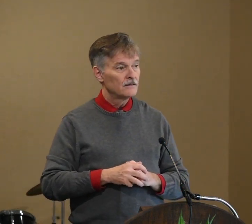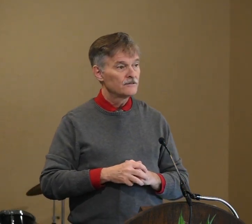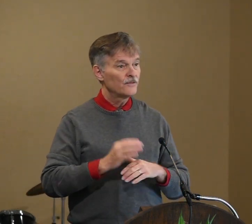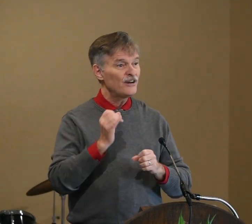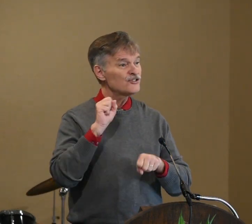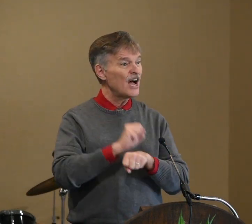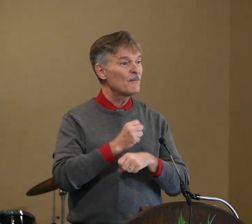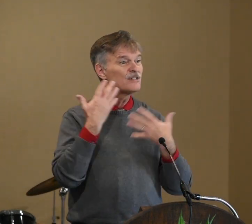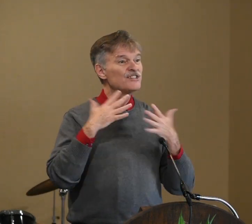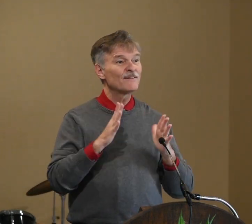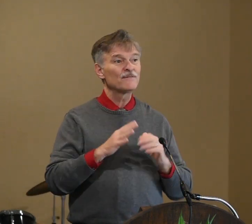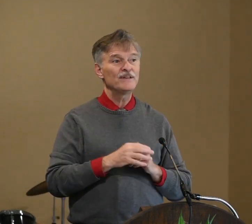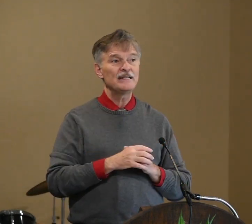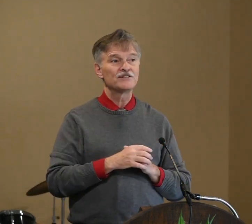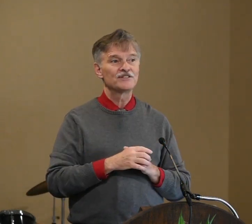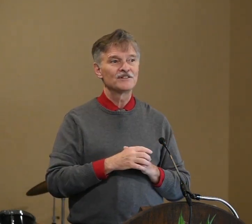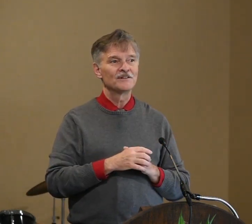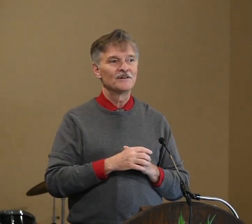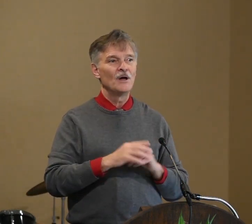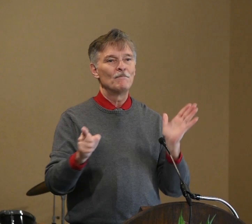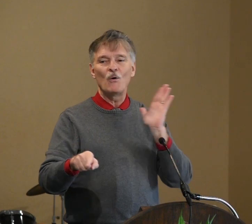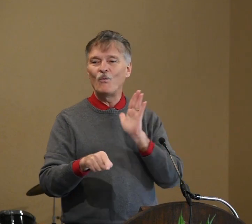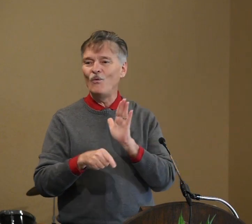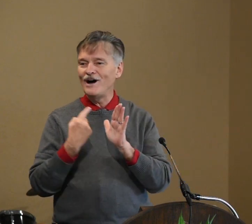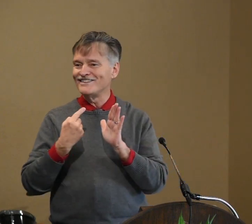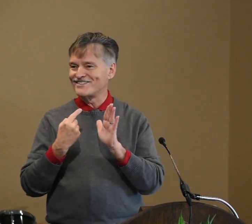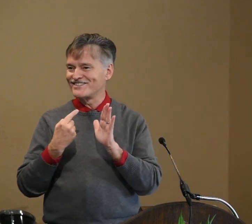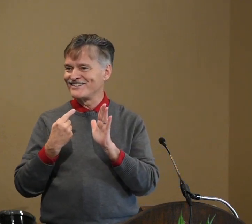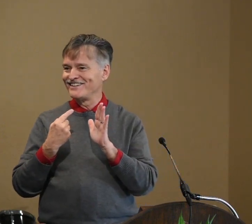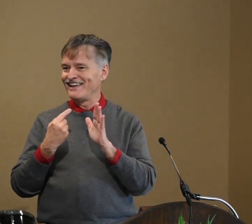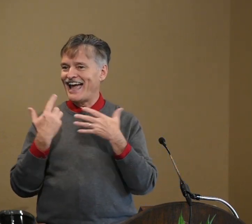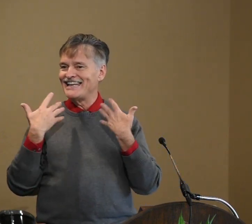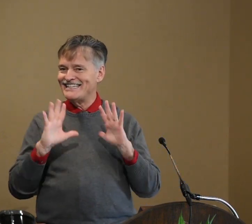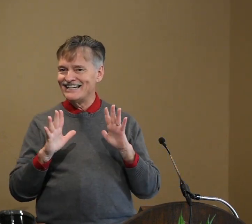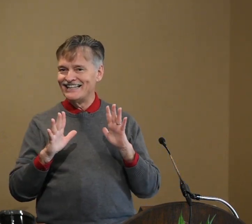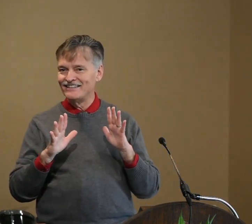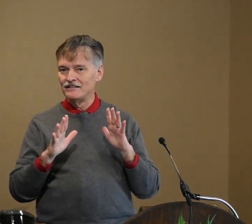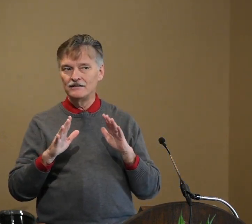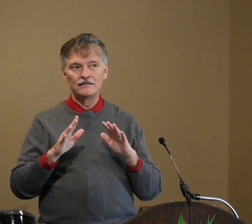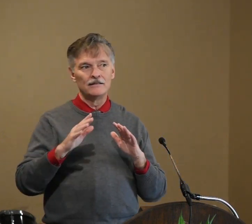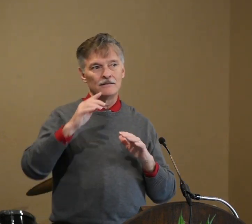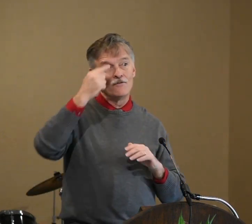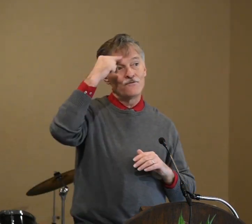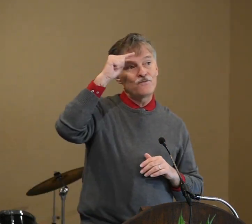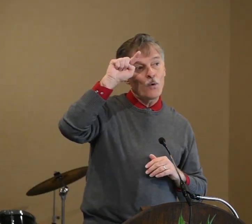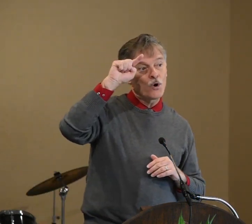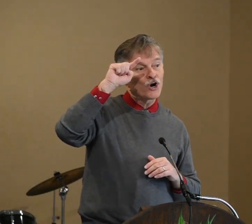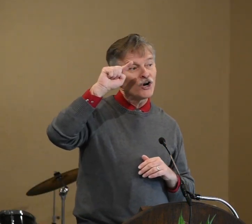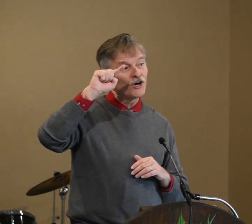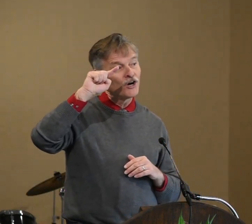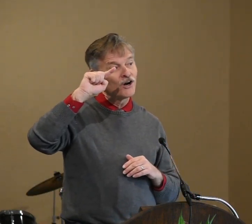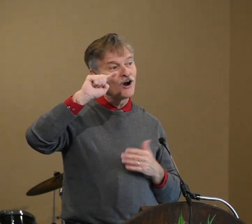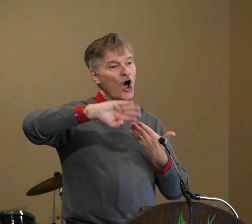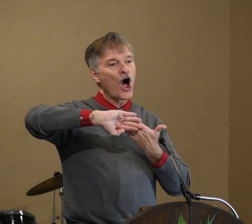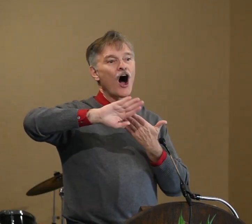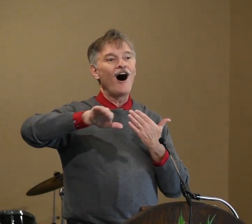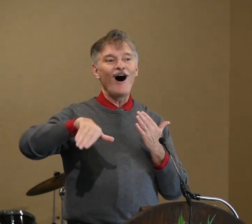So their job was never finished, but once and done for